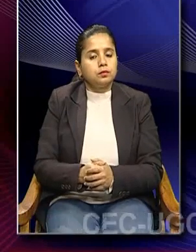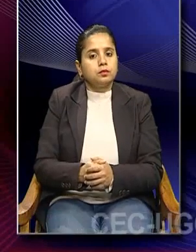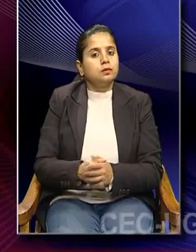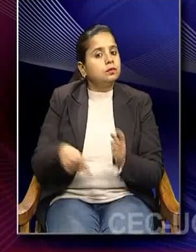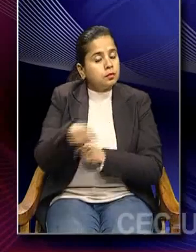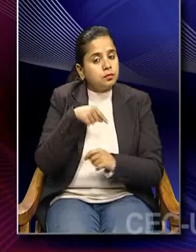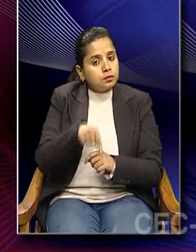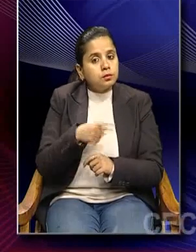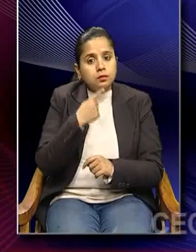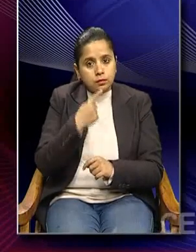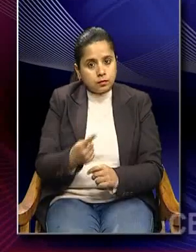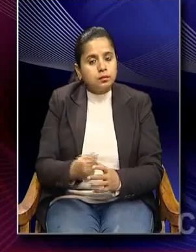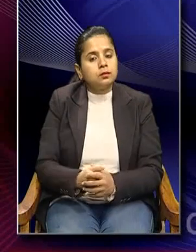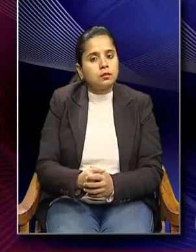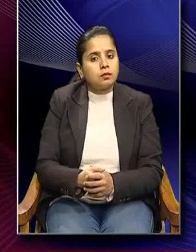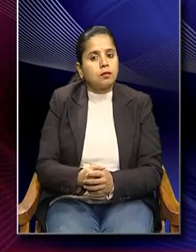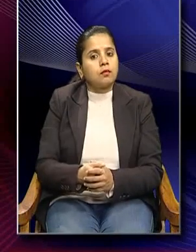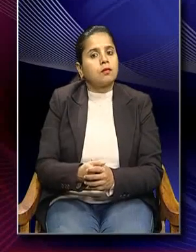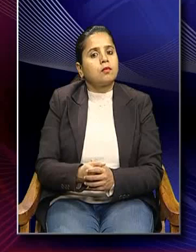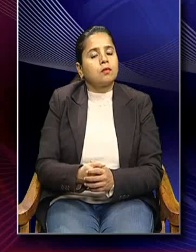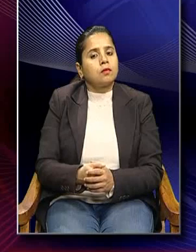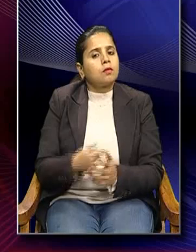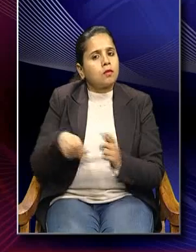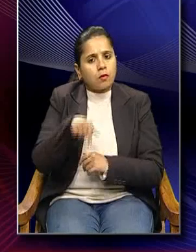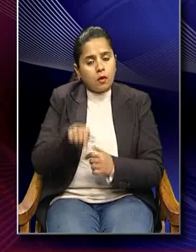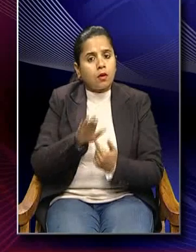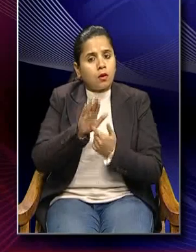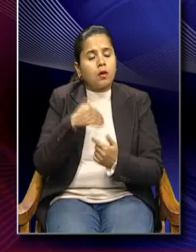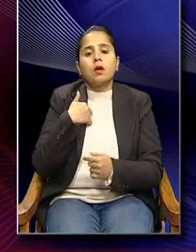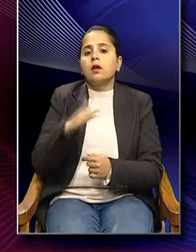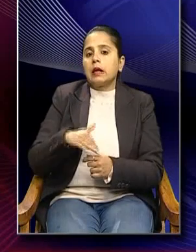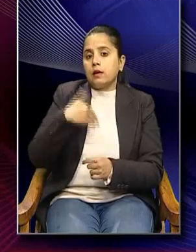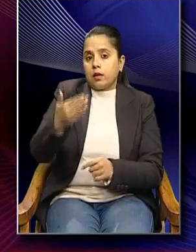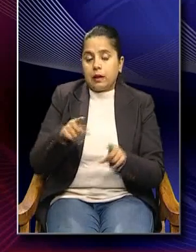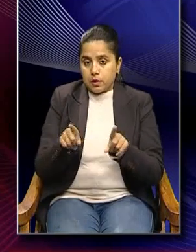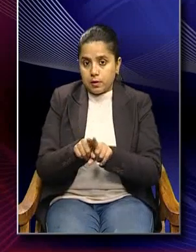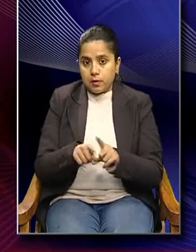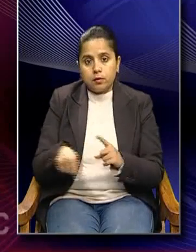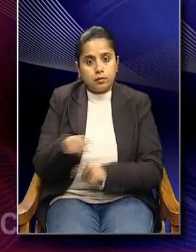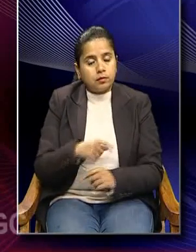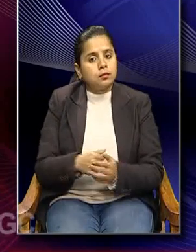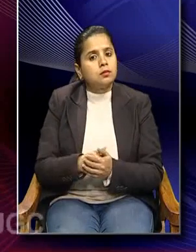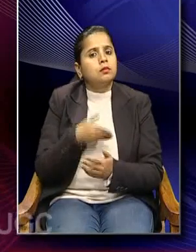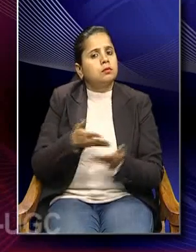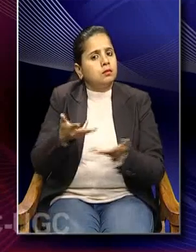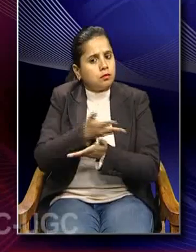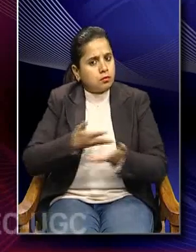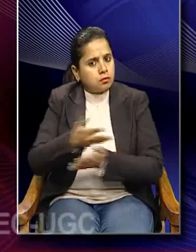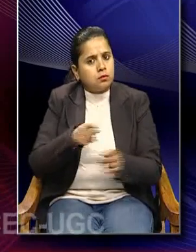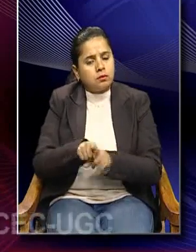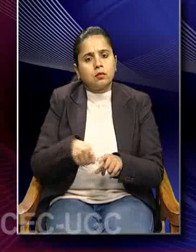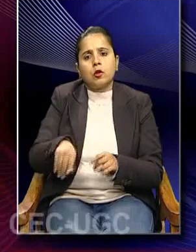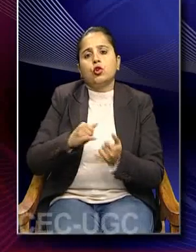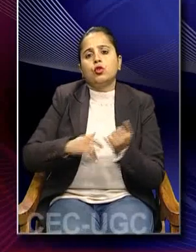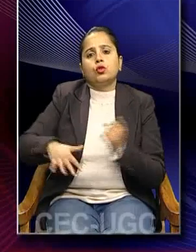was so we basically come up with the next kind of discussion, which is on the